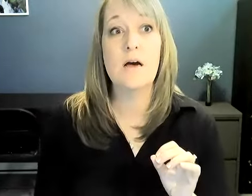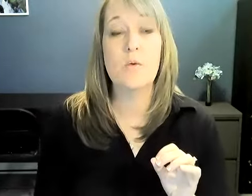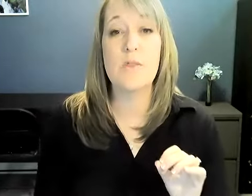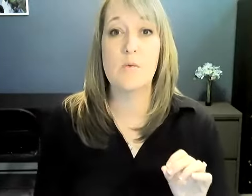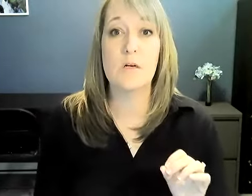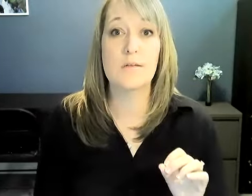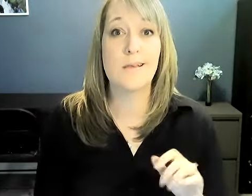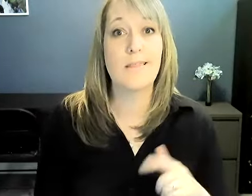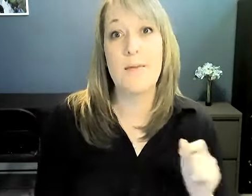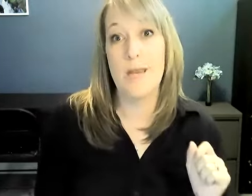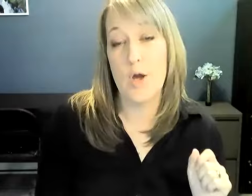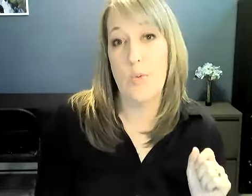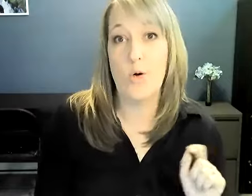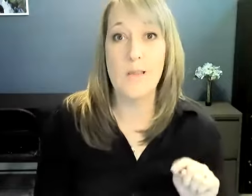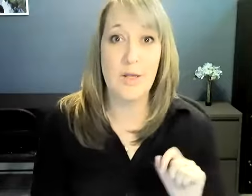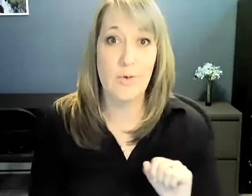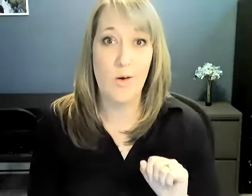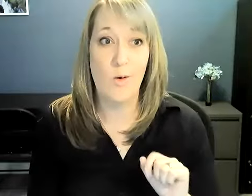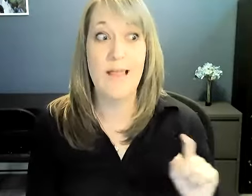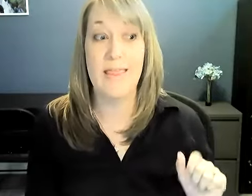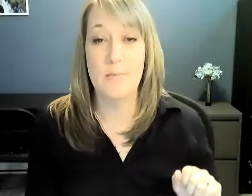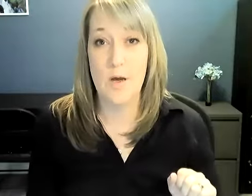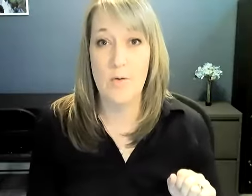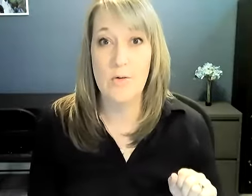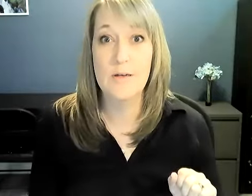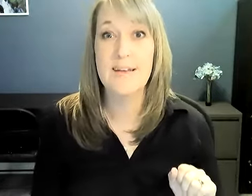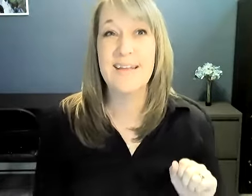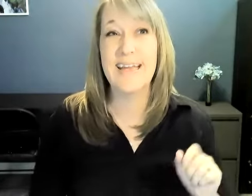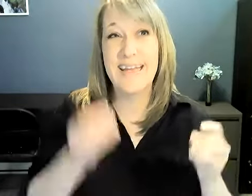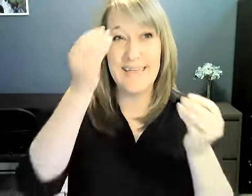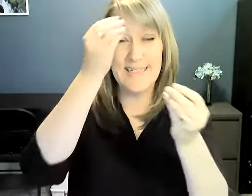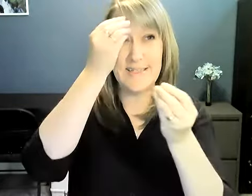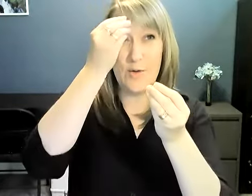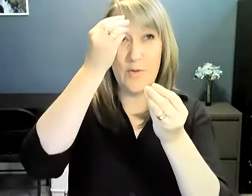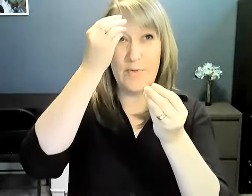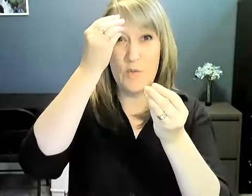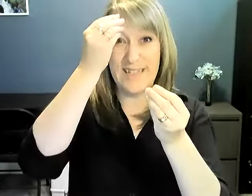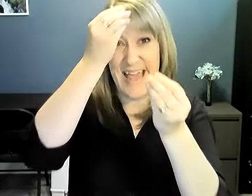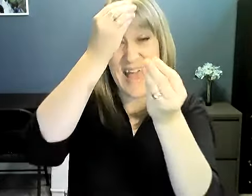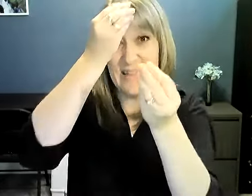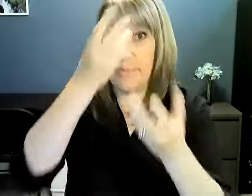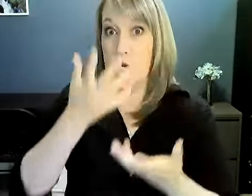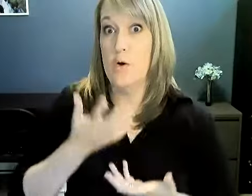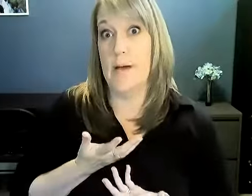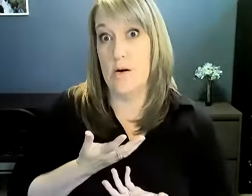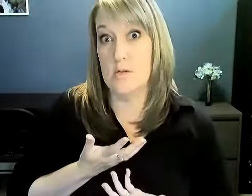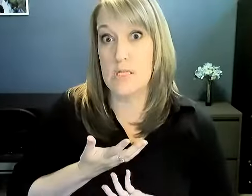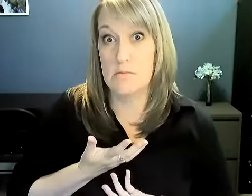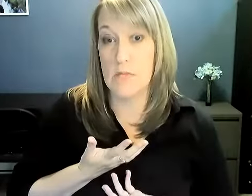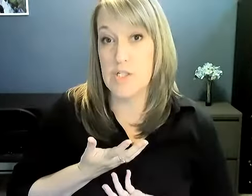with the words let me know, or let you know, or let them know. And so if you want to say, hey, let me know about lunch